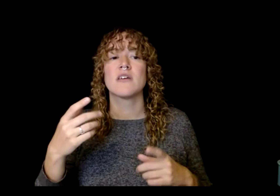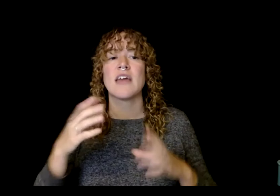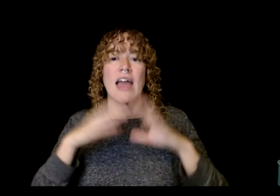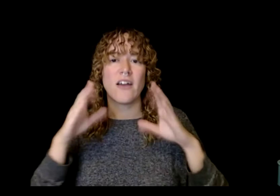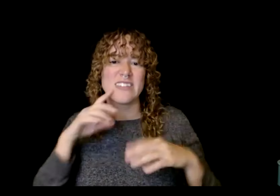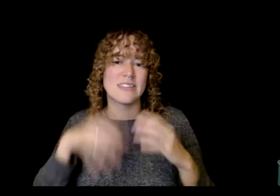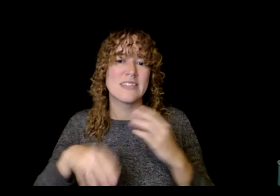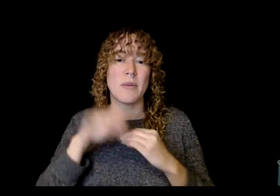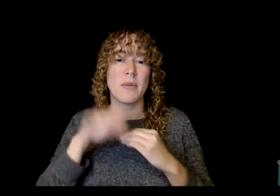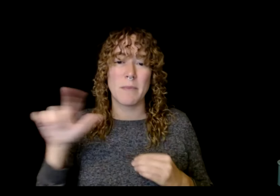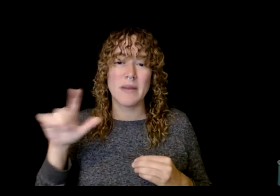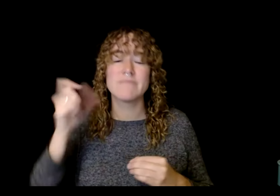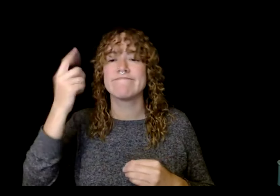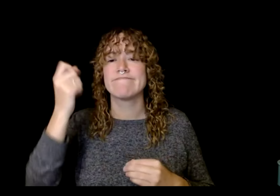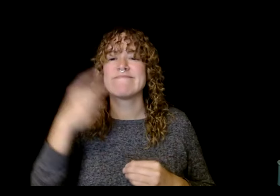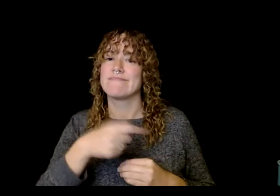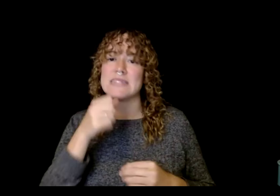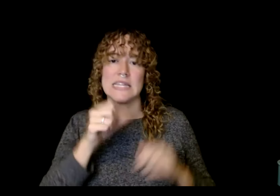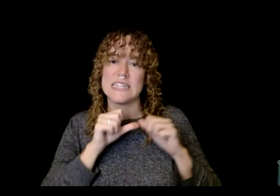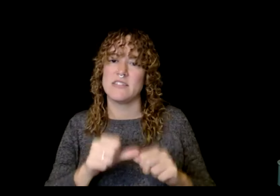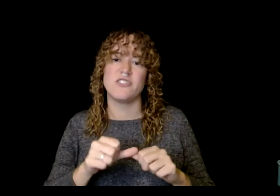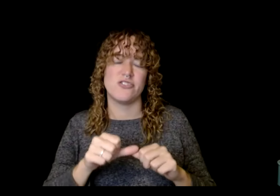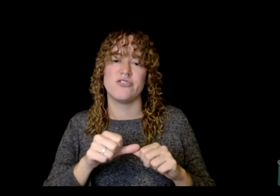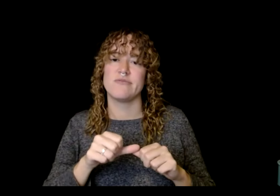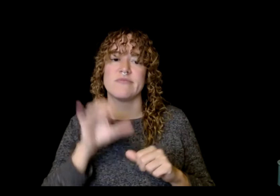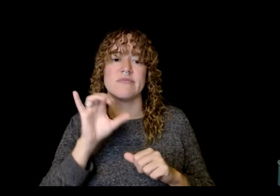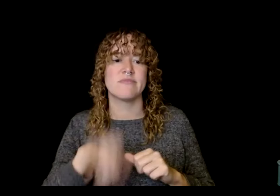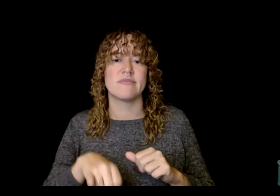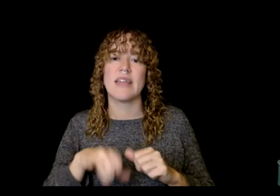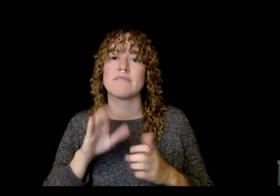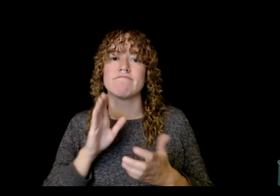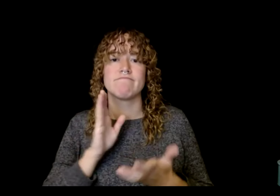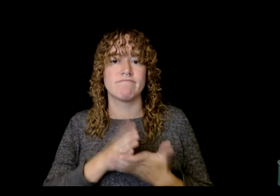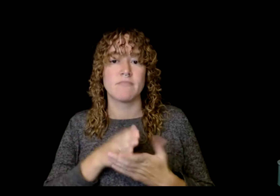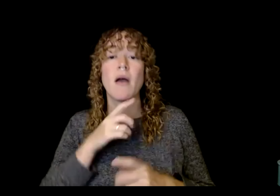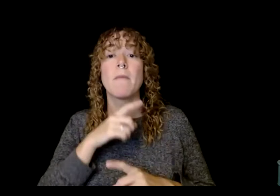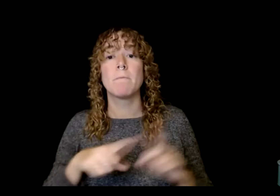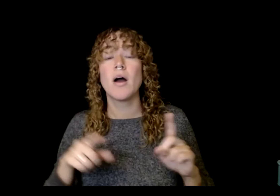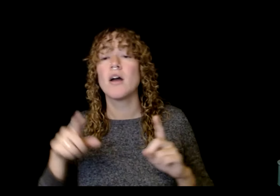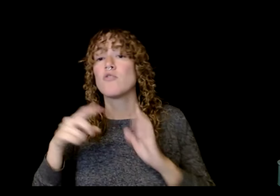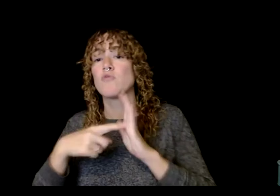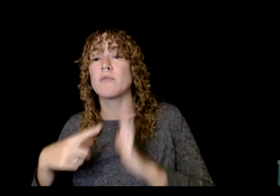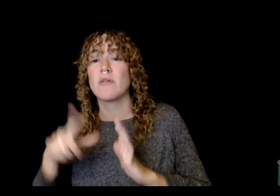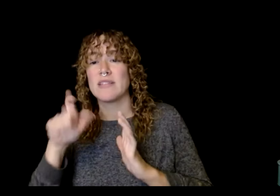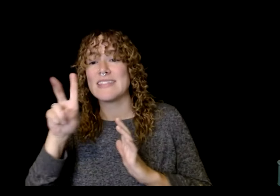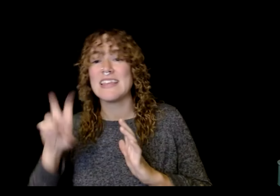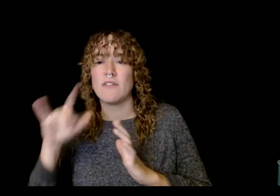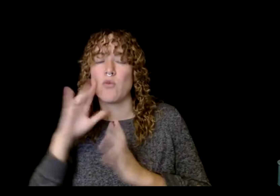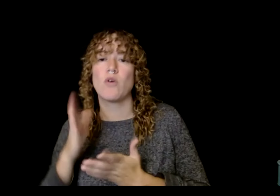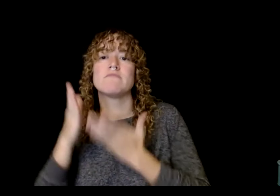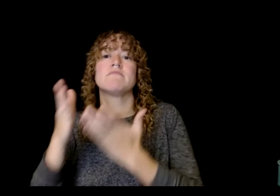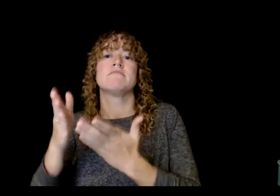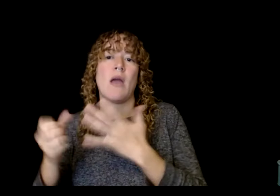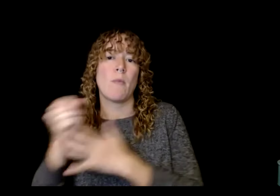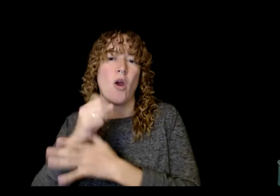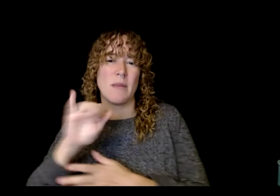committee. However, Rep. Levy is introducing a priority bill with very similar language that was